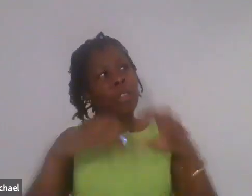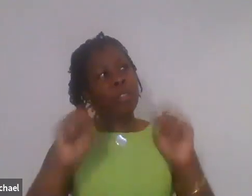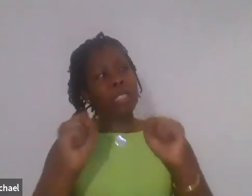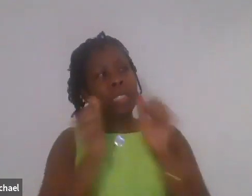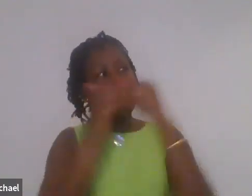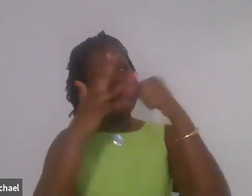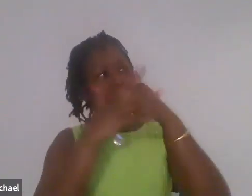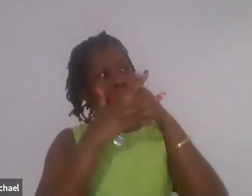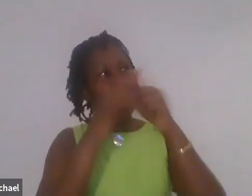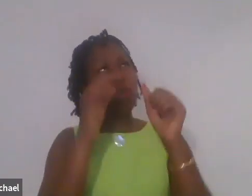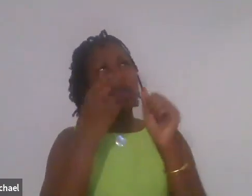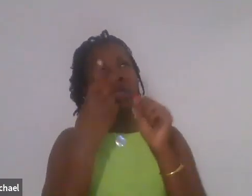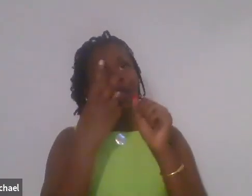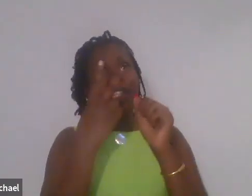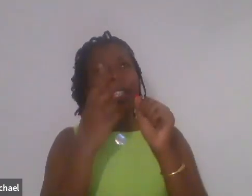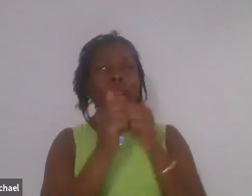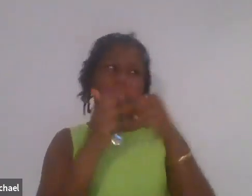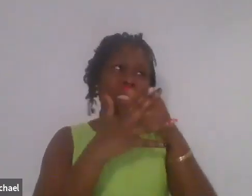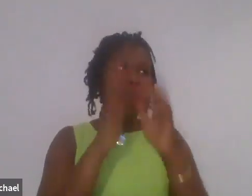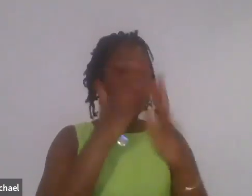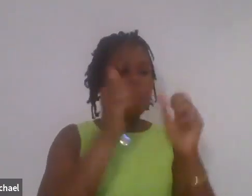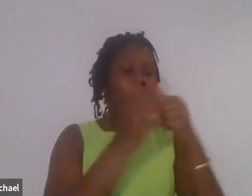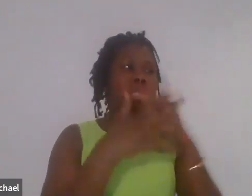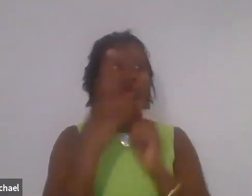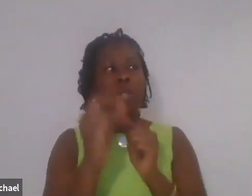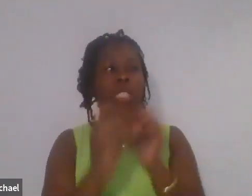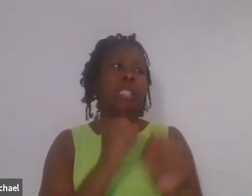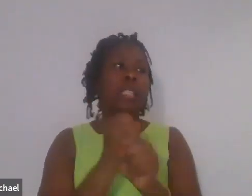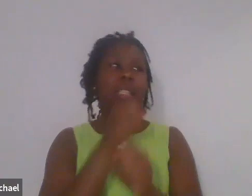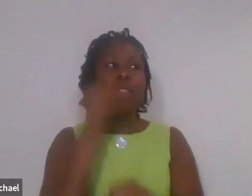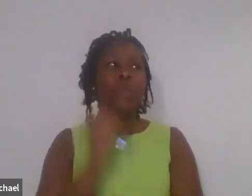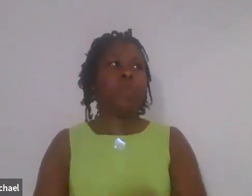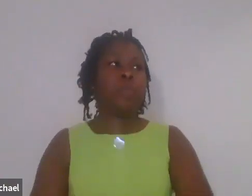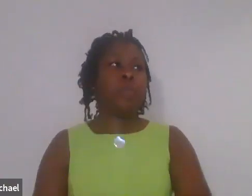When I was first year, that was between 19 and 20 years old.